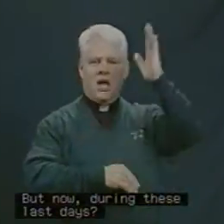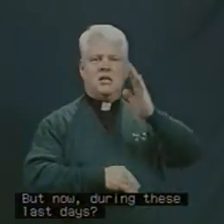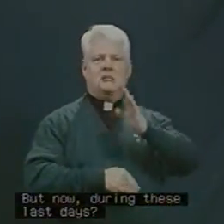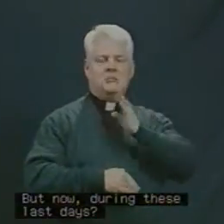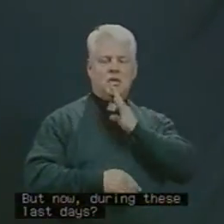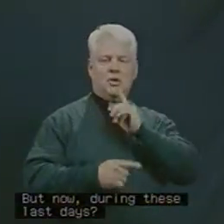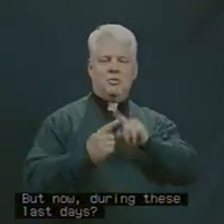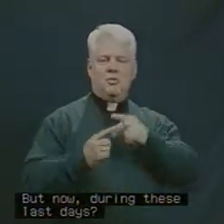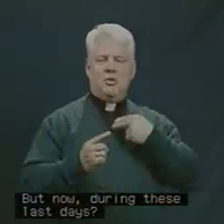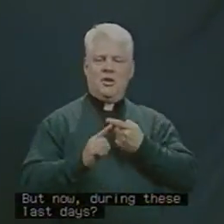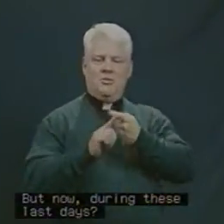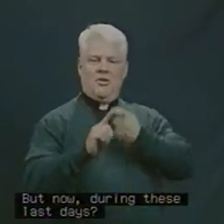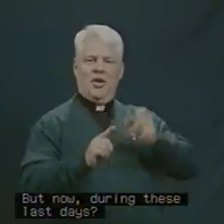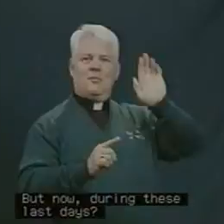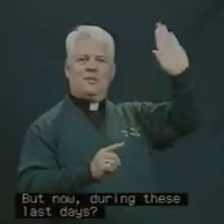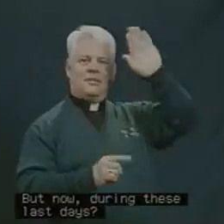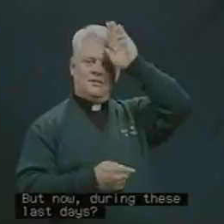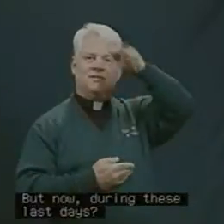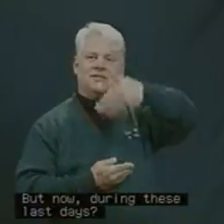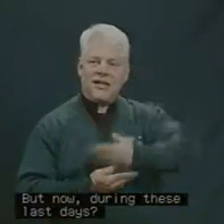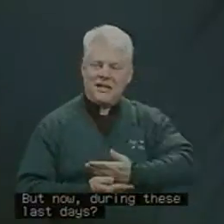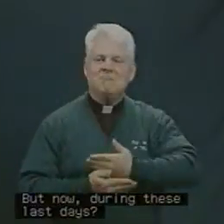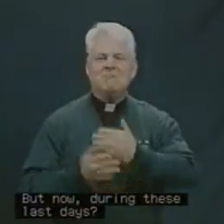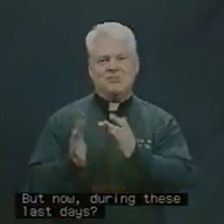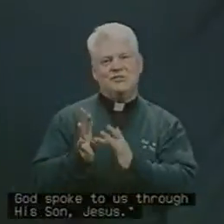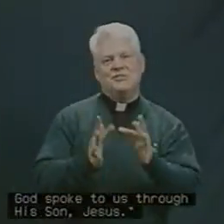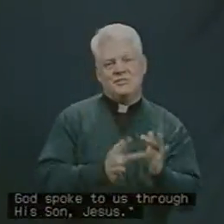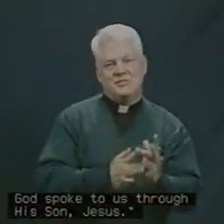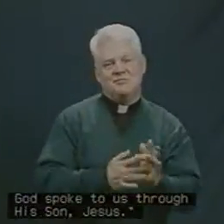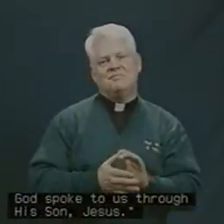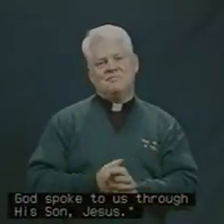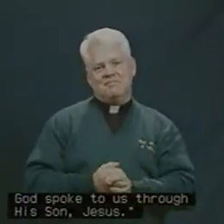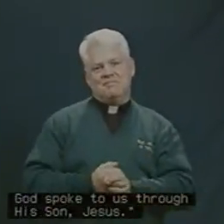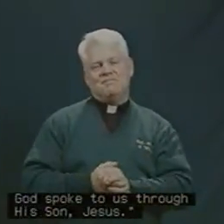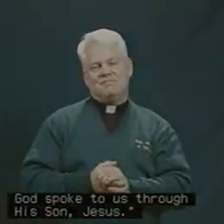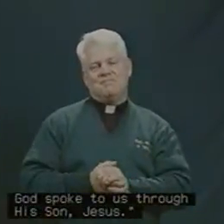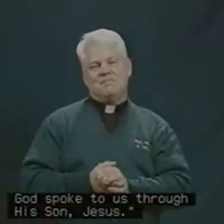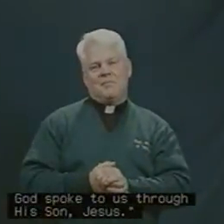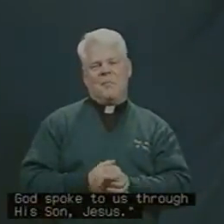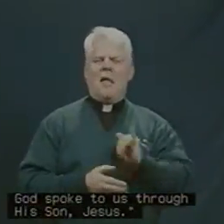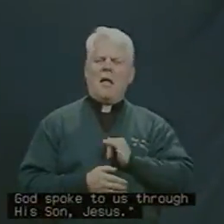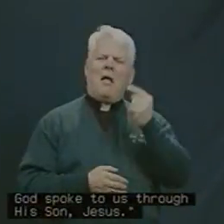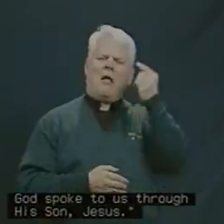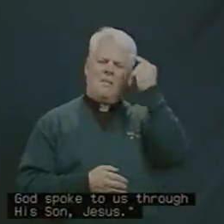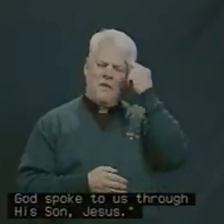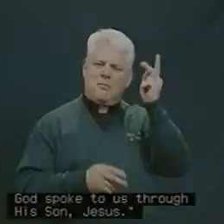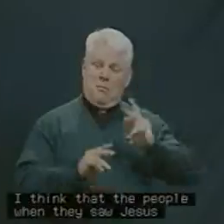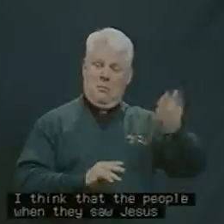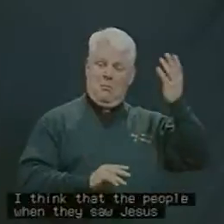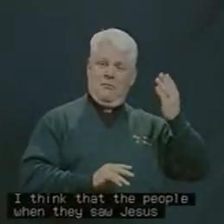God spoke to us through His Son, Jesus.